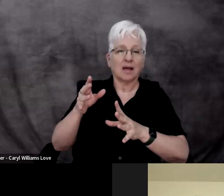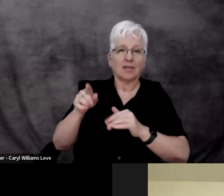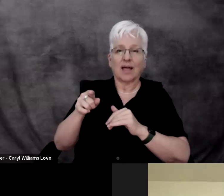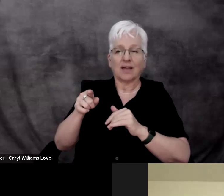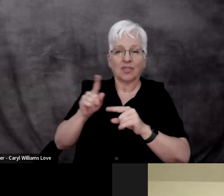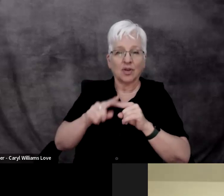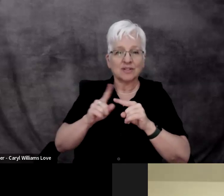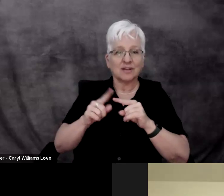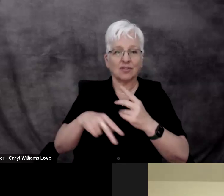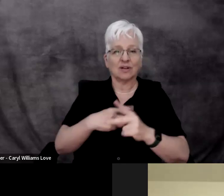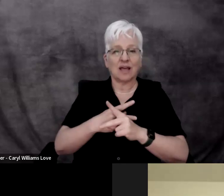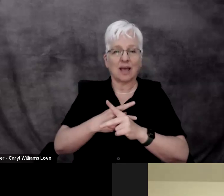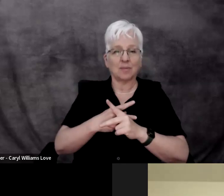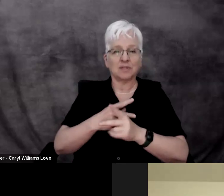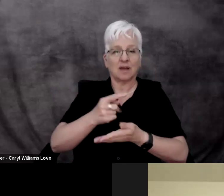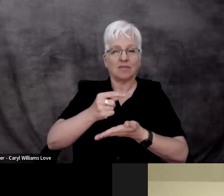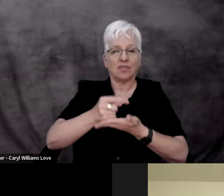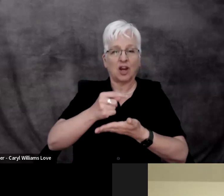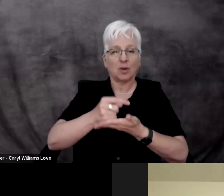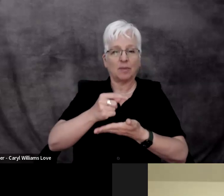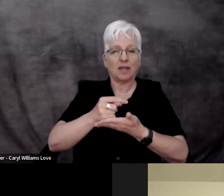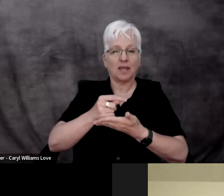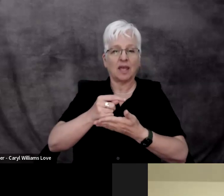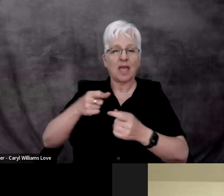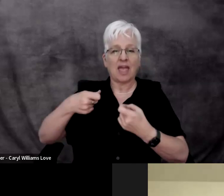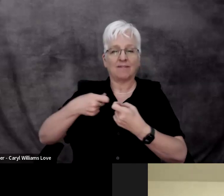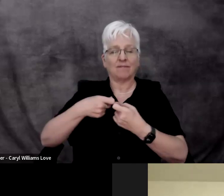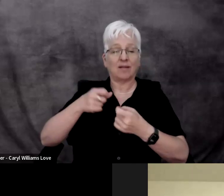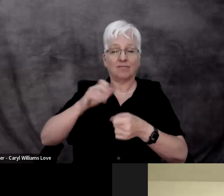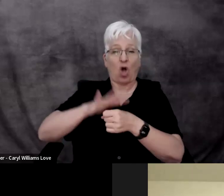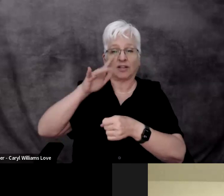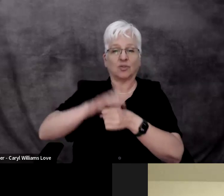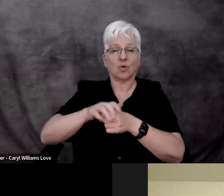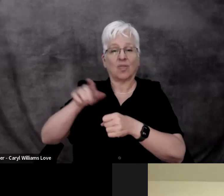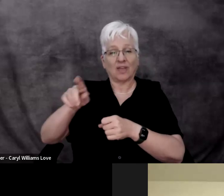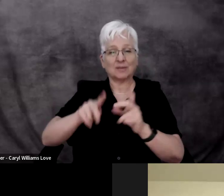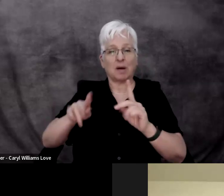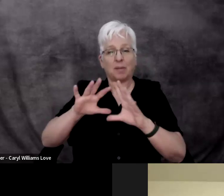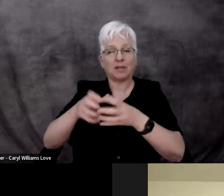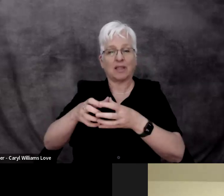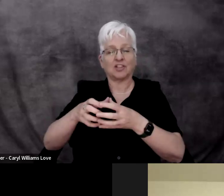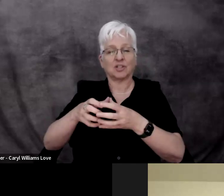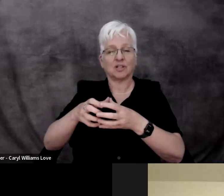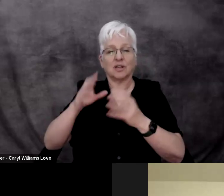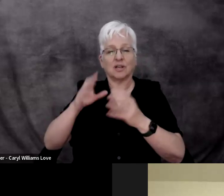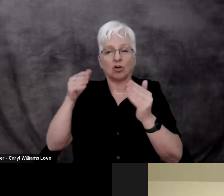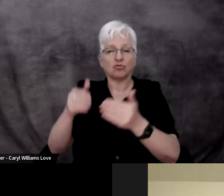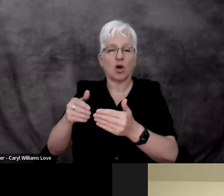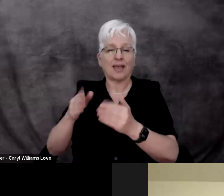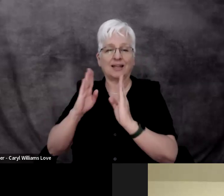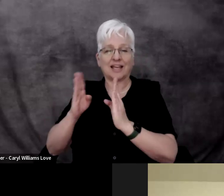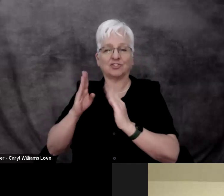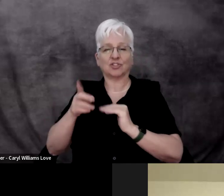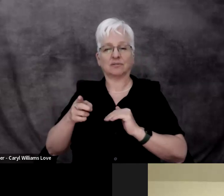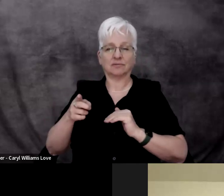or multidisciplinary team. It can get better, but it's a lifelong thing. So this population, I'm drawing attention to them today when I talk, because we're going to talk about